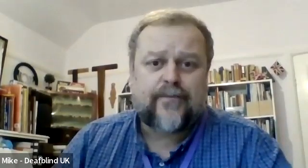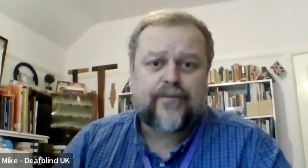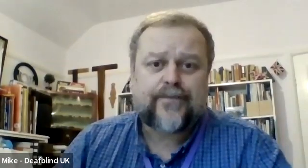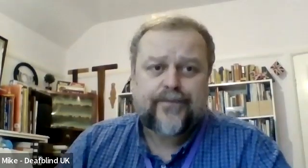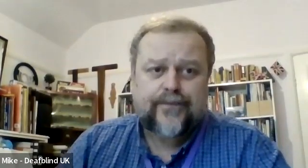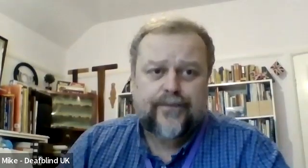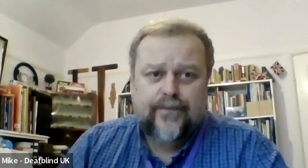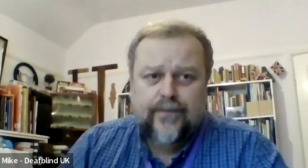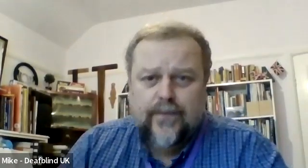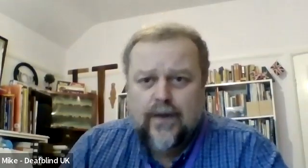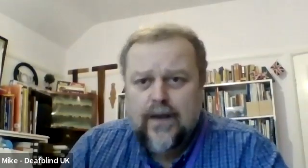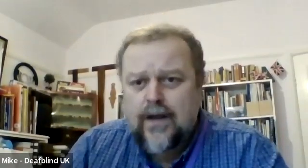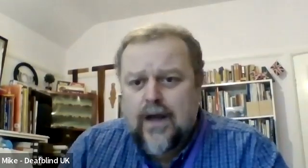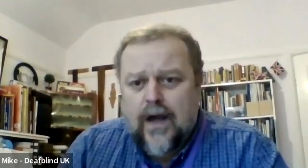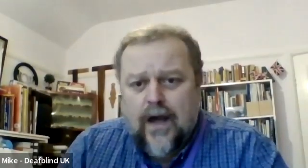journey.